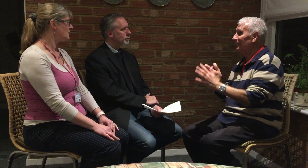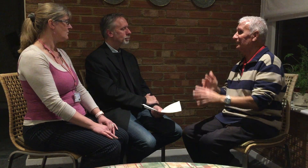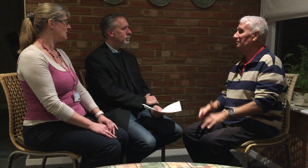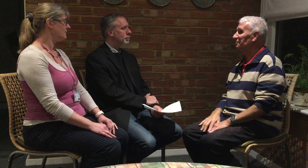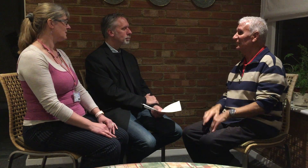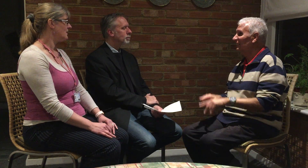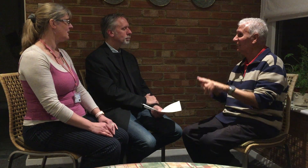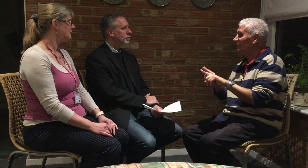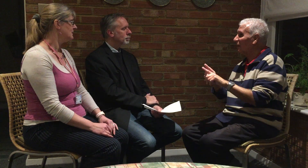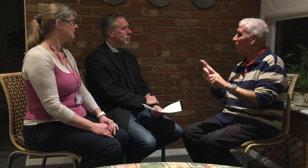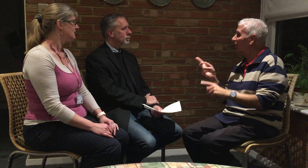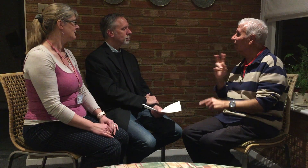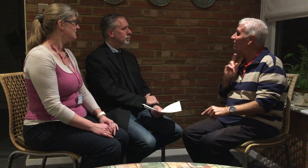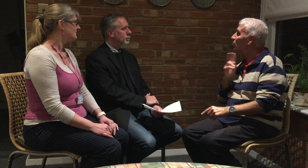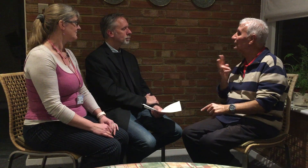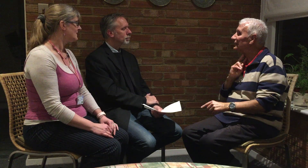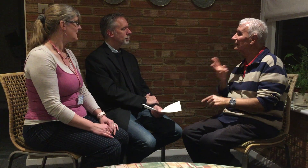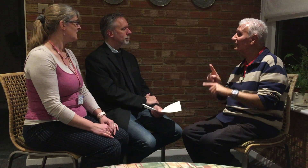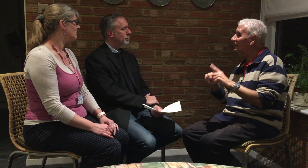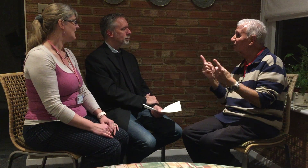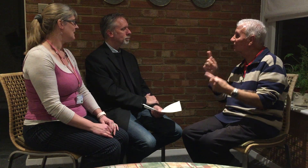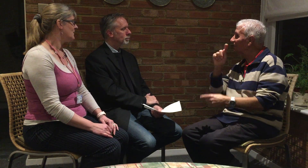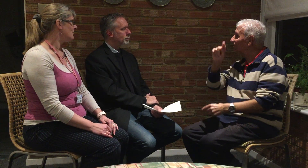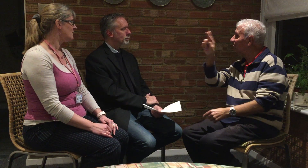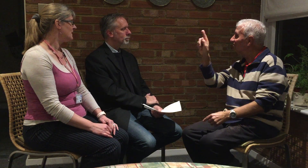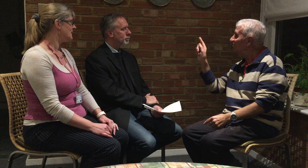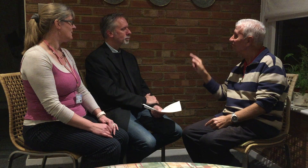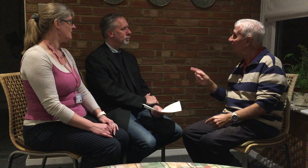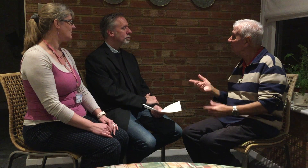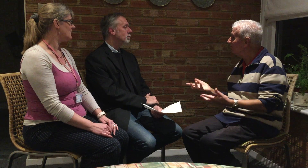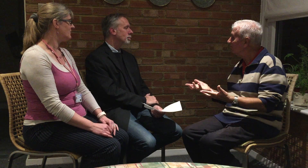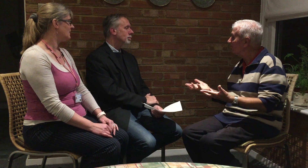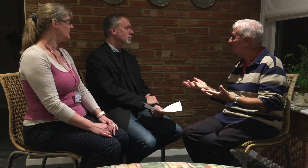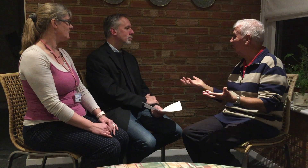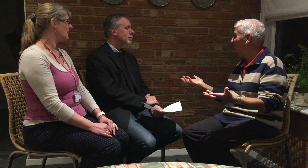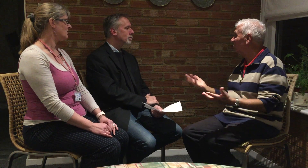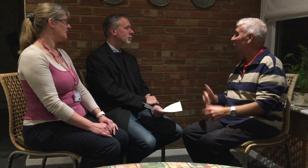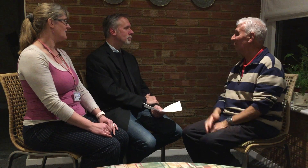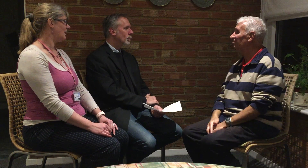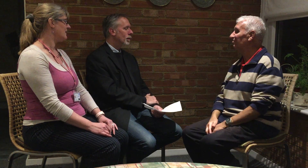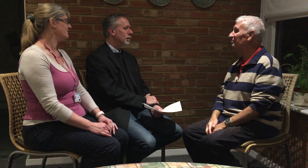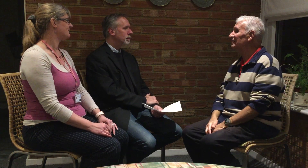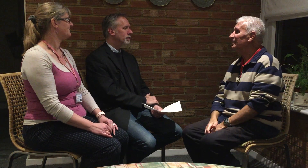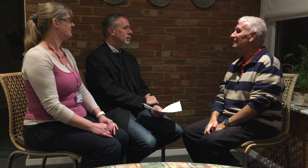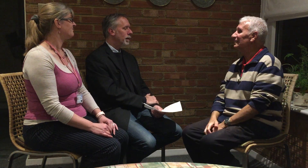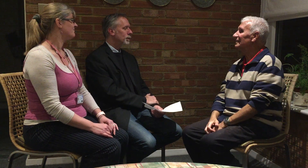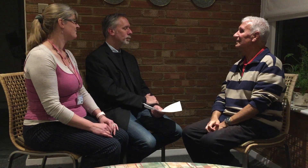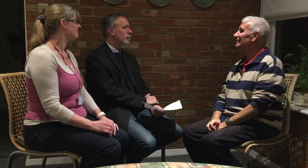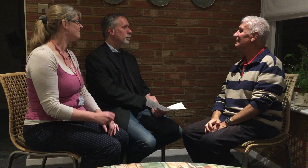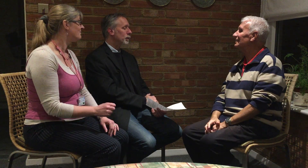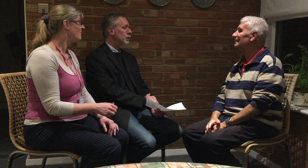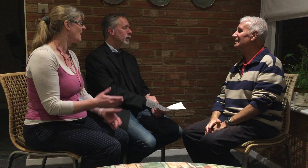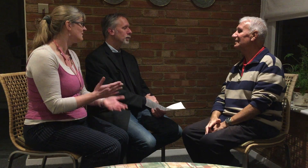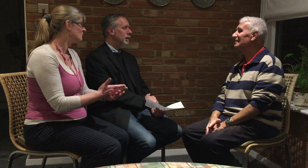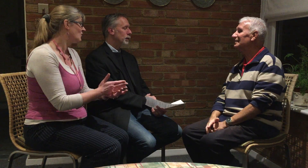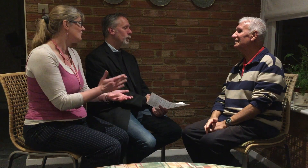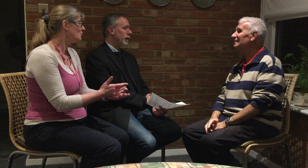It's all different signs. Similar, really, with your voices. You know, they're all different in different countries, aren't they? Yes, very much so. So